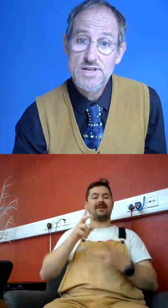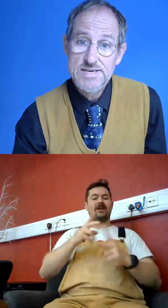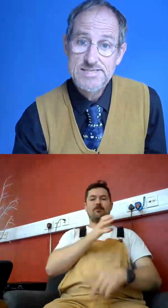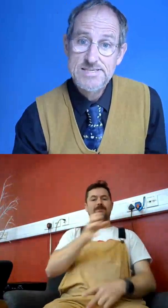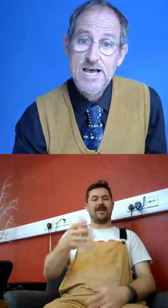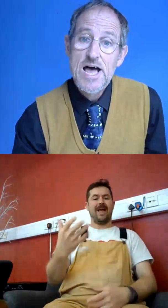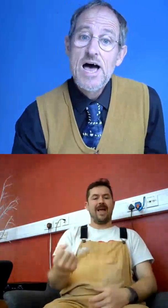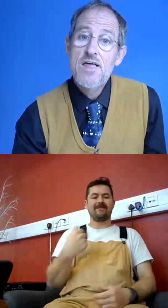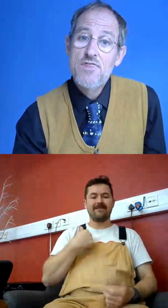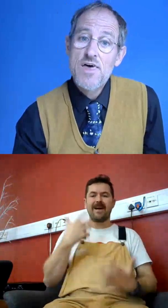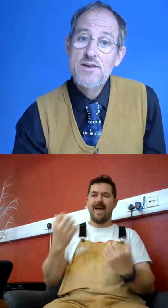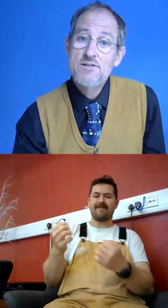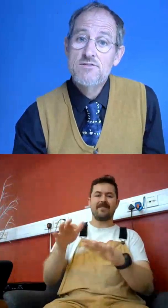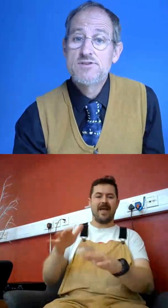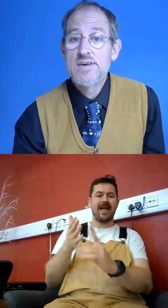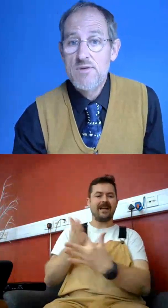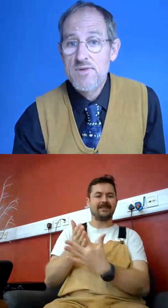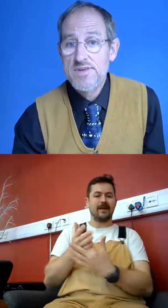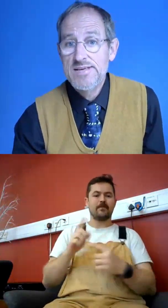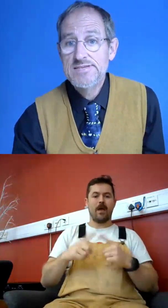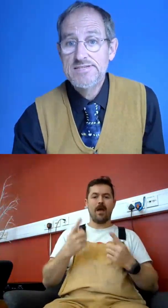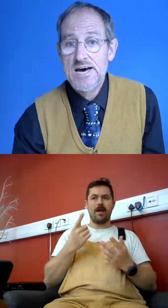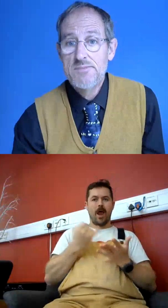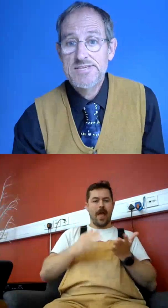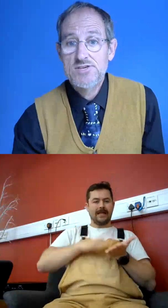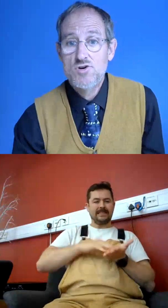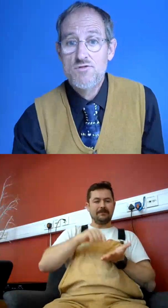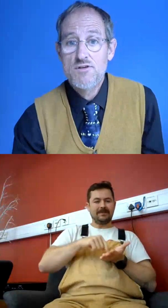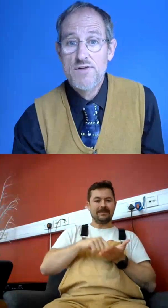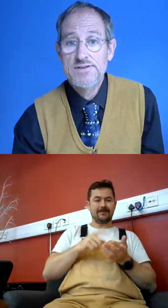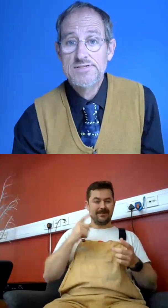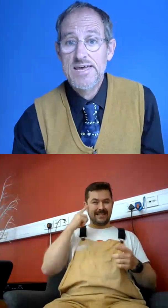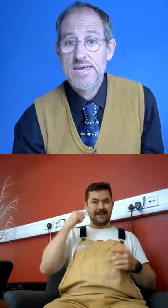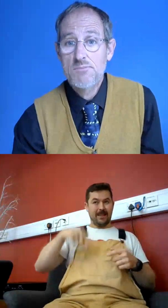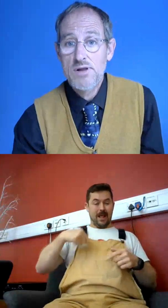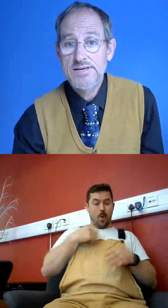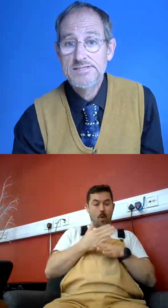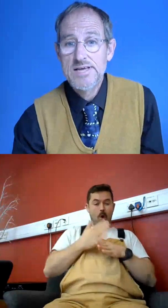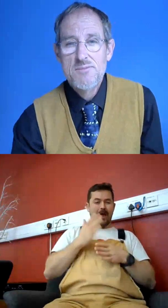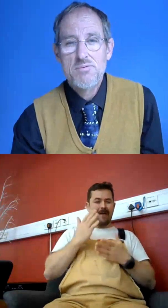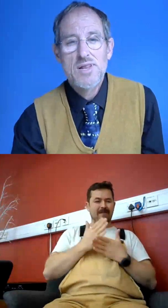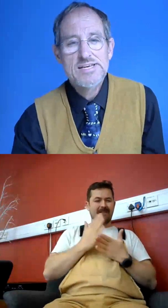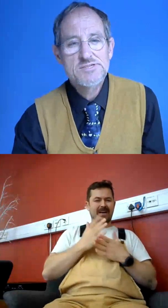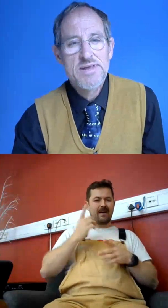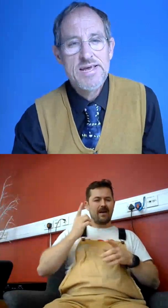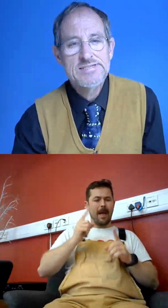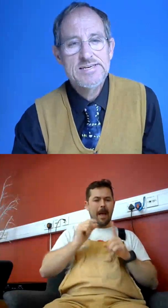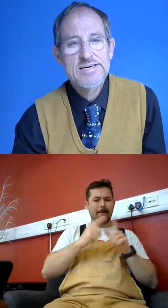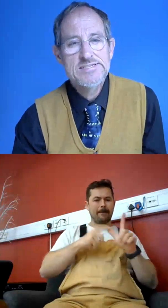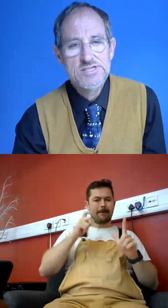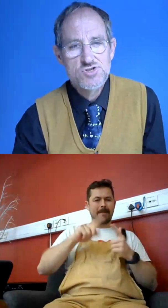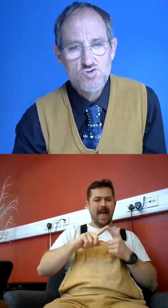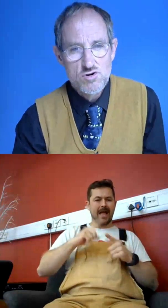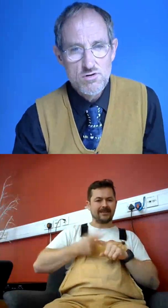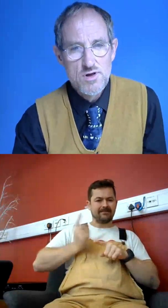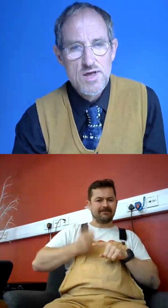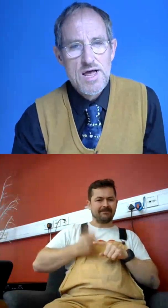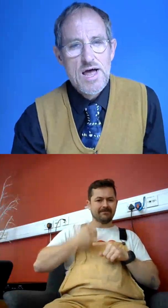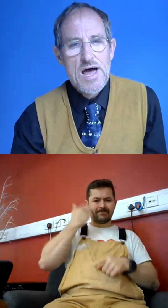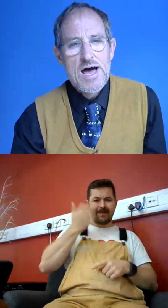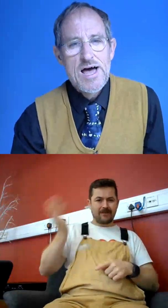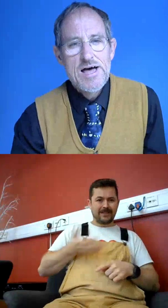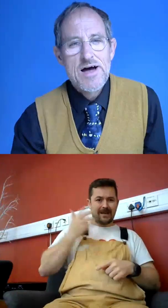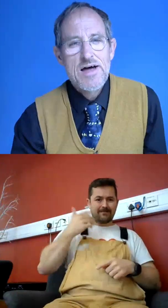or reserved at least, and then to give them the date and time, etc., of the event taking place. But last minute is a